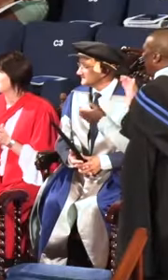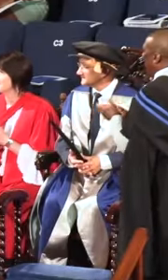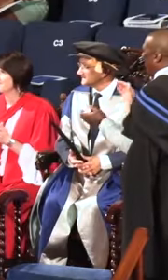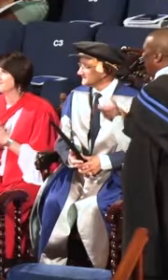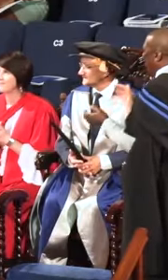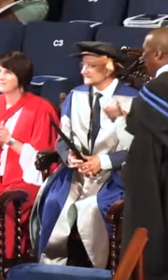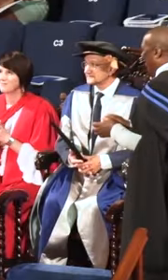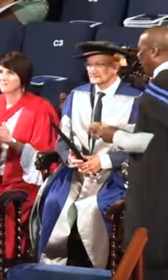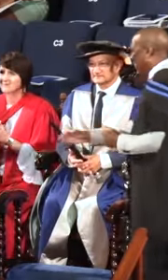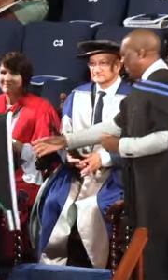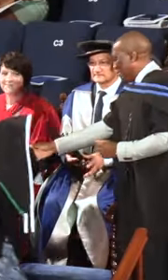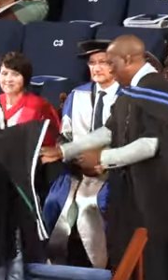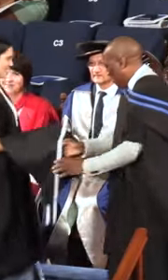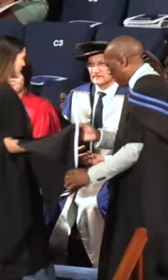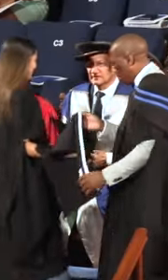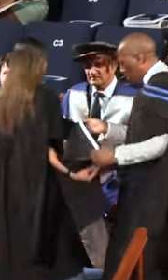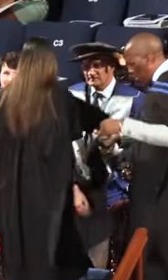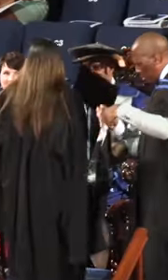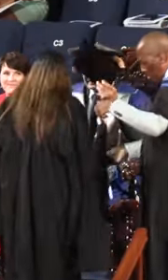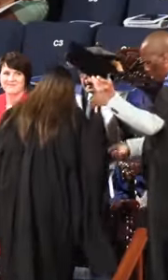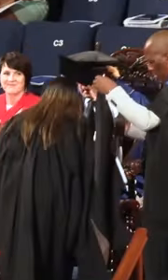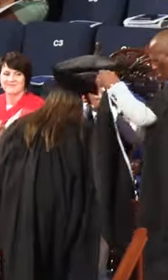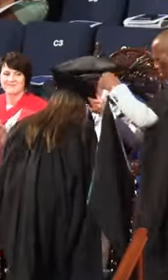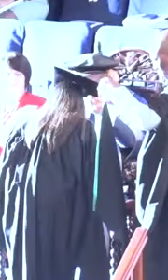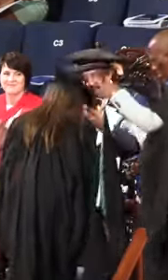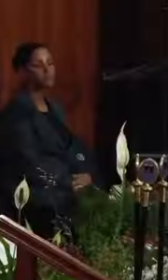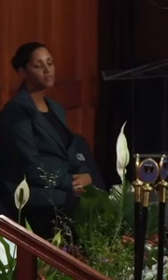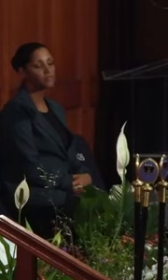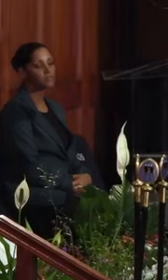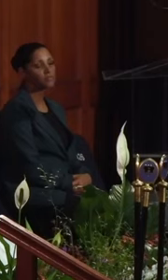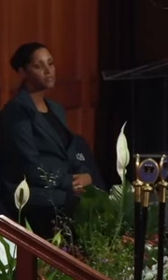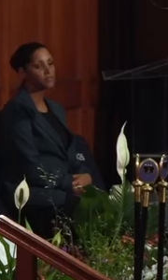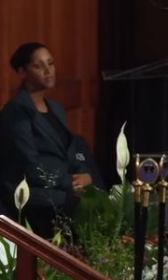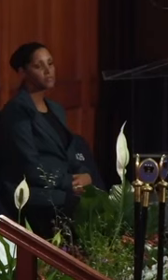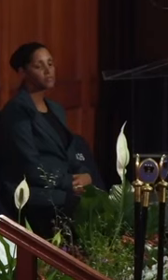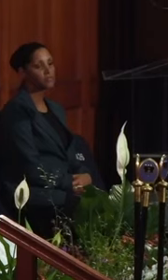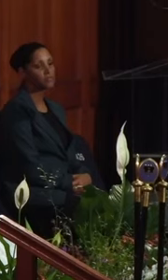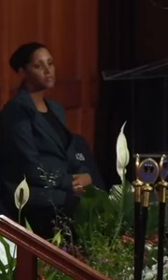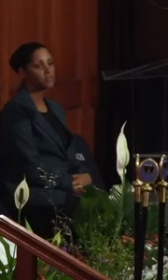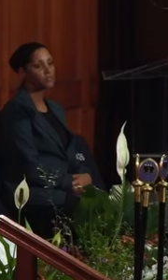For